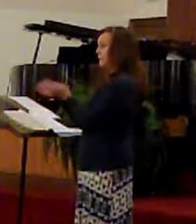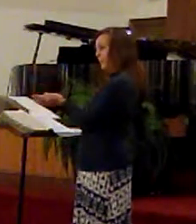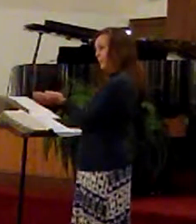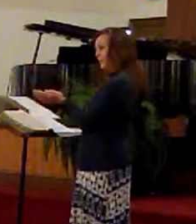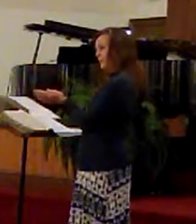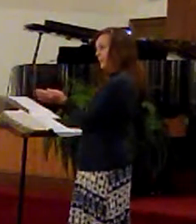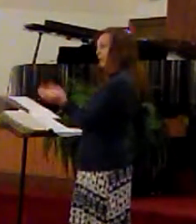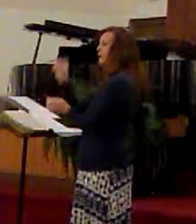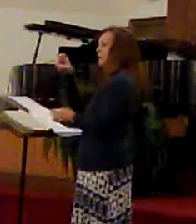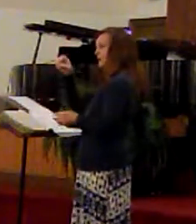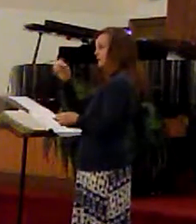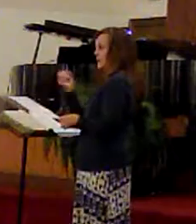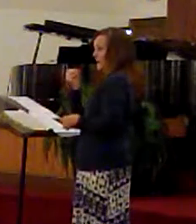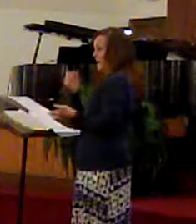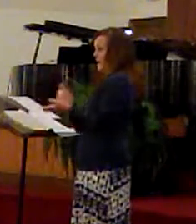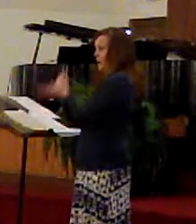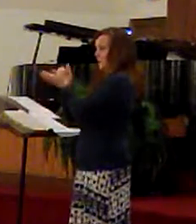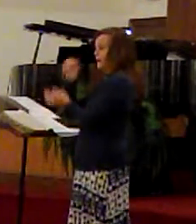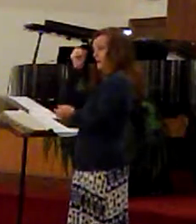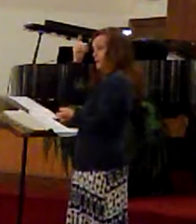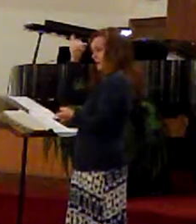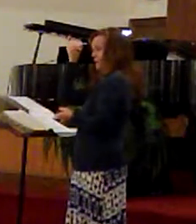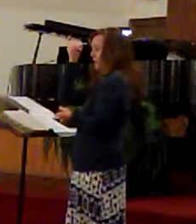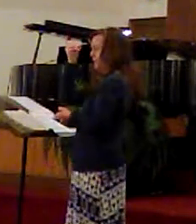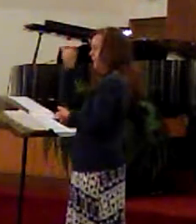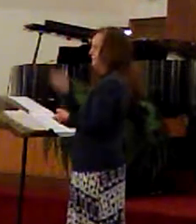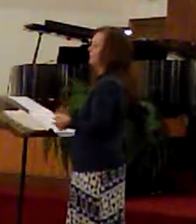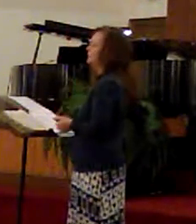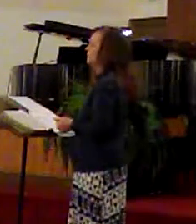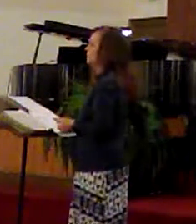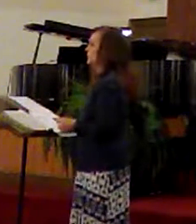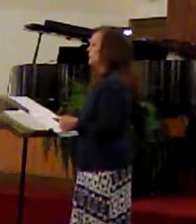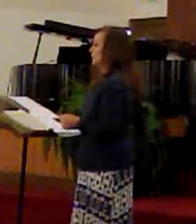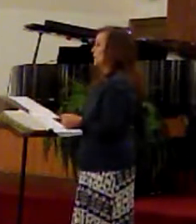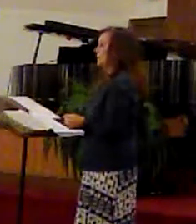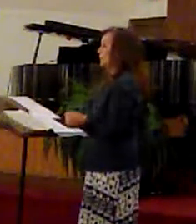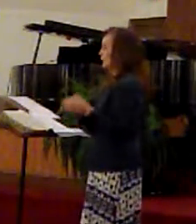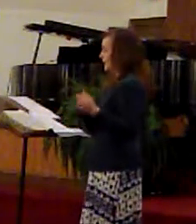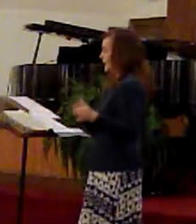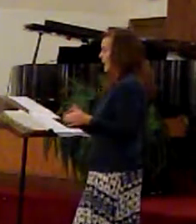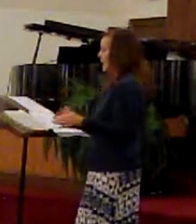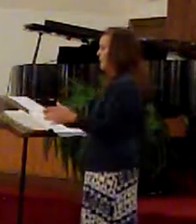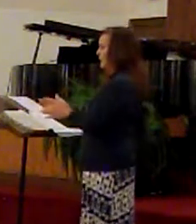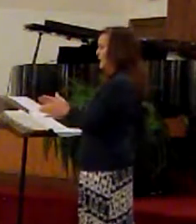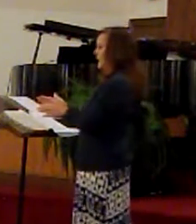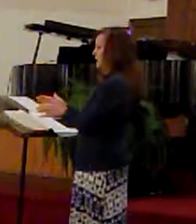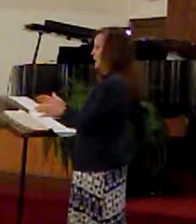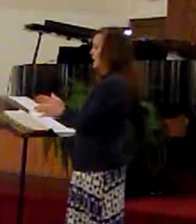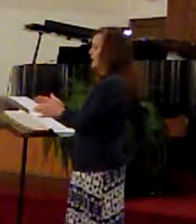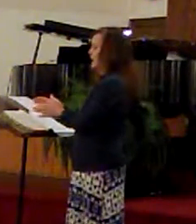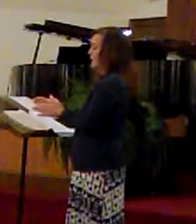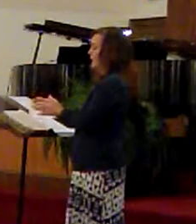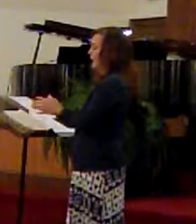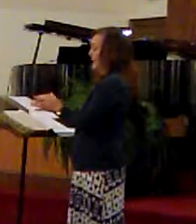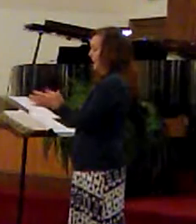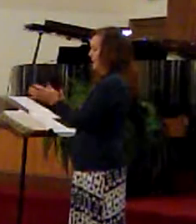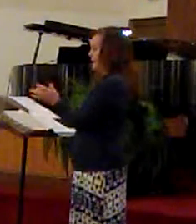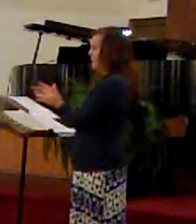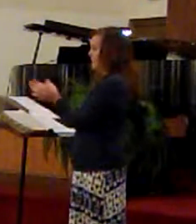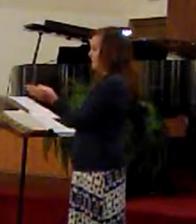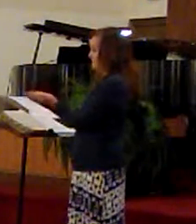But along with a systematic reading of the Bible comes Bible study. We need